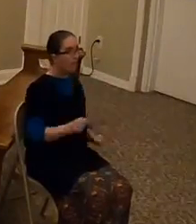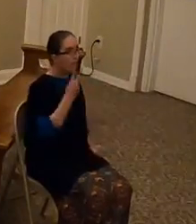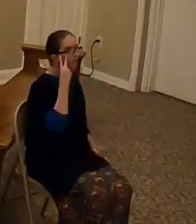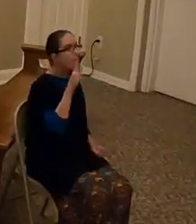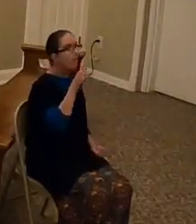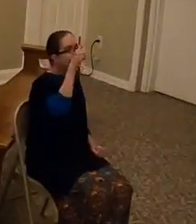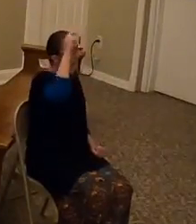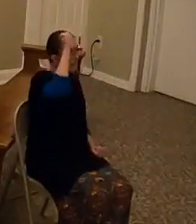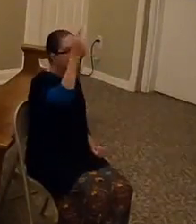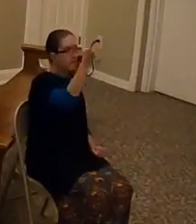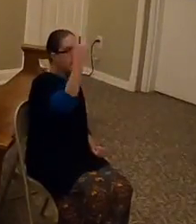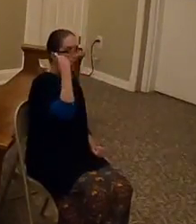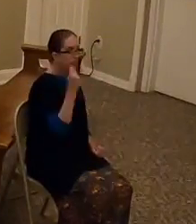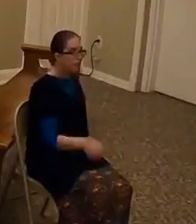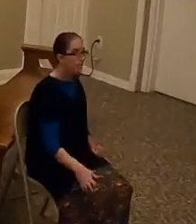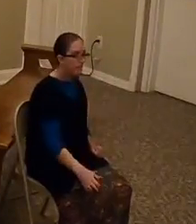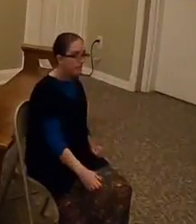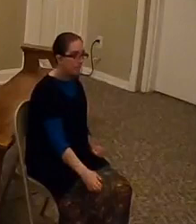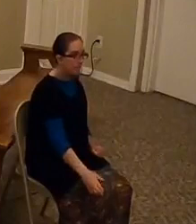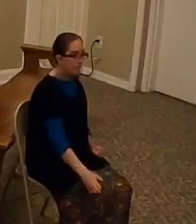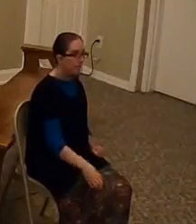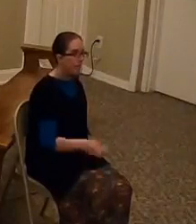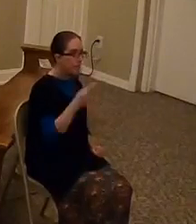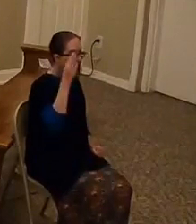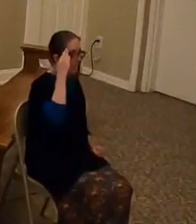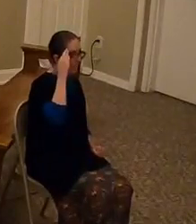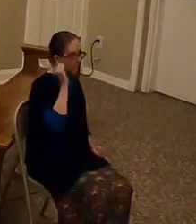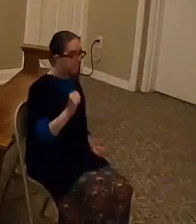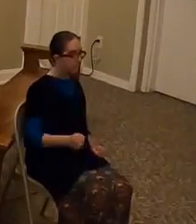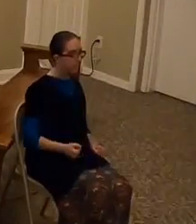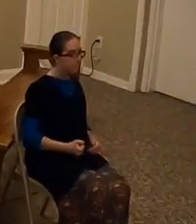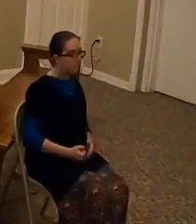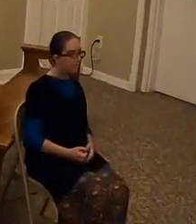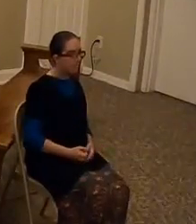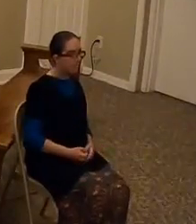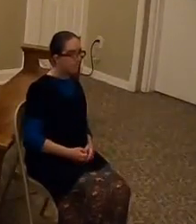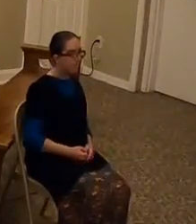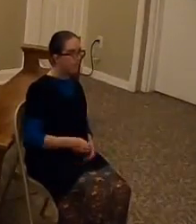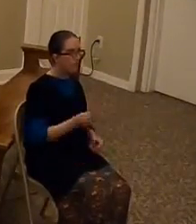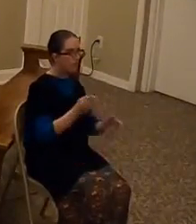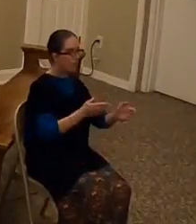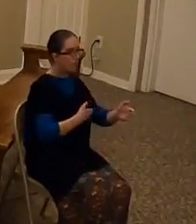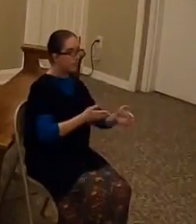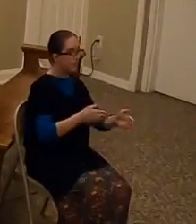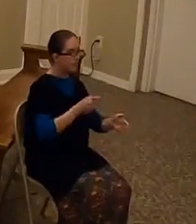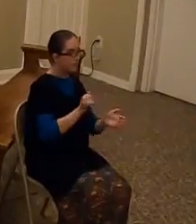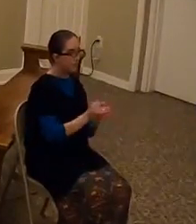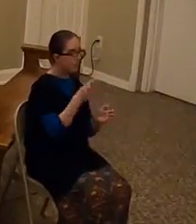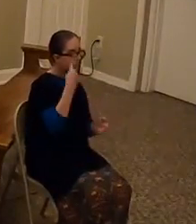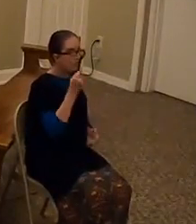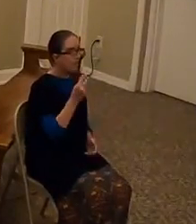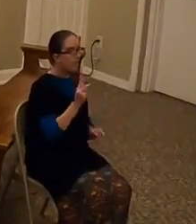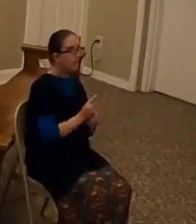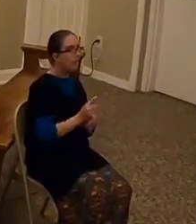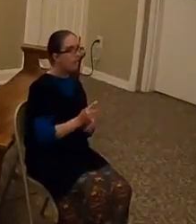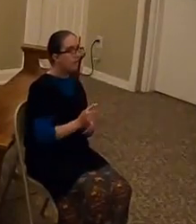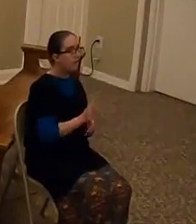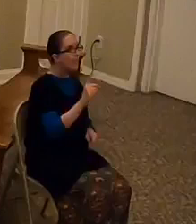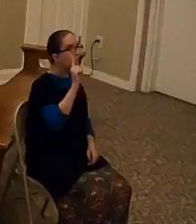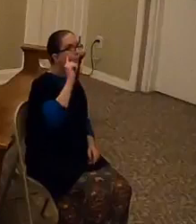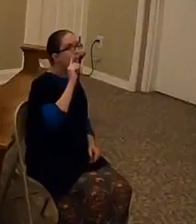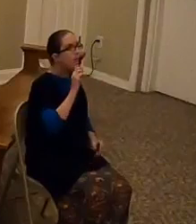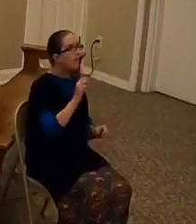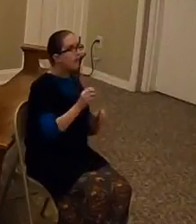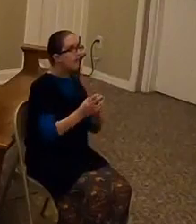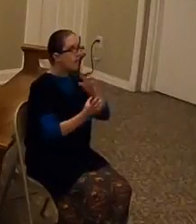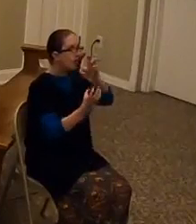appearing. Hallelujah. You know what? There's an old song that said, "Look, keep your eyes on the skies. This could be